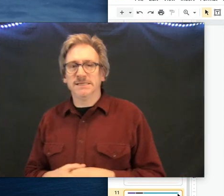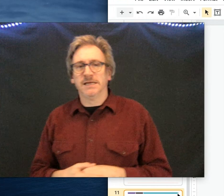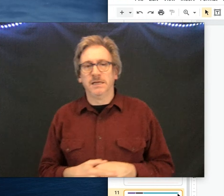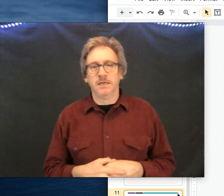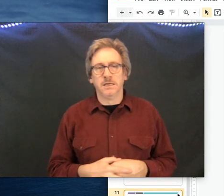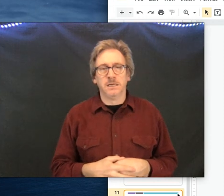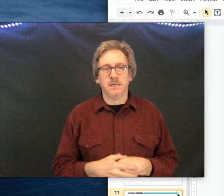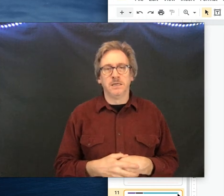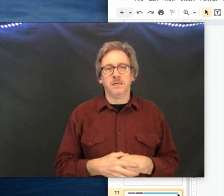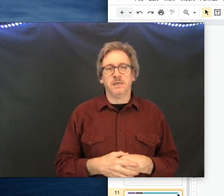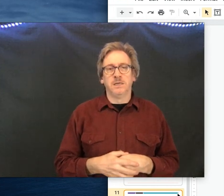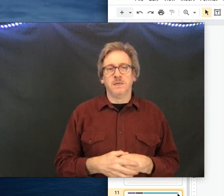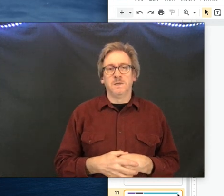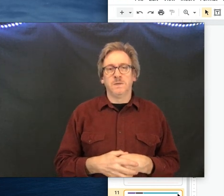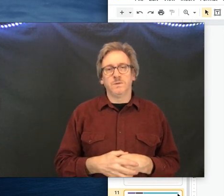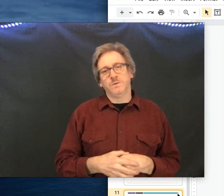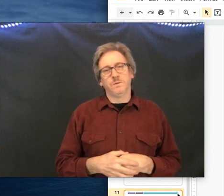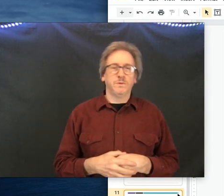And